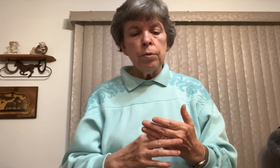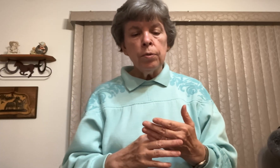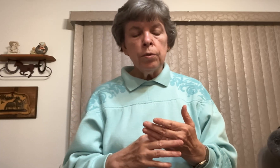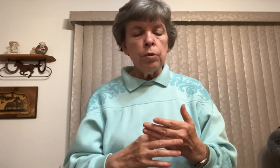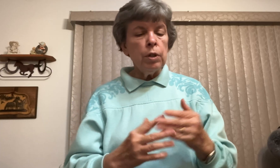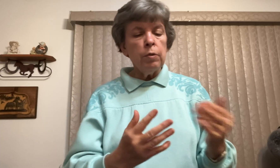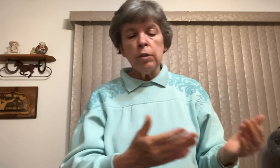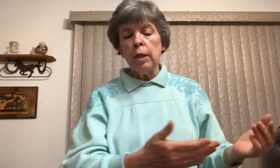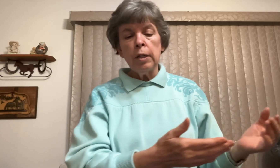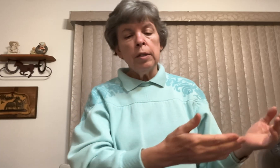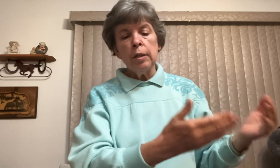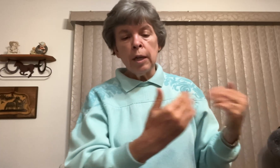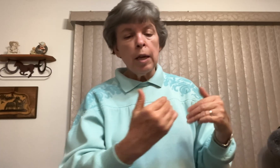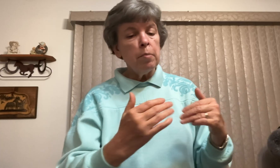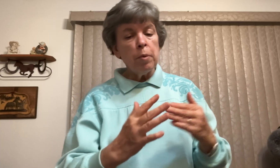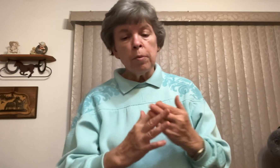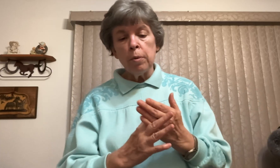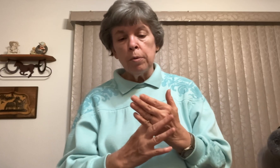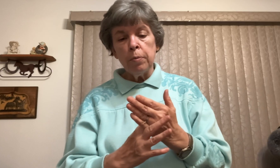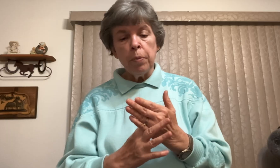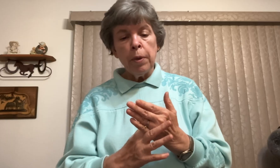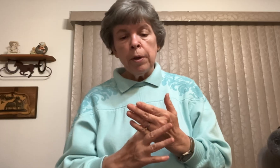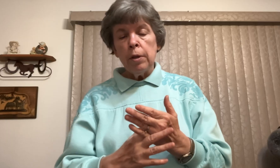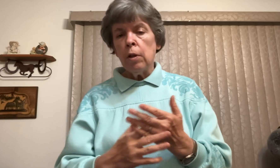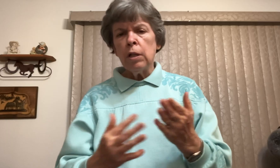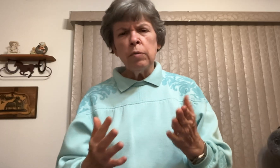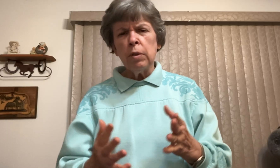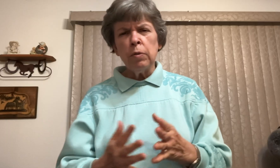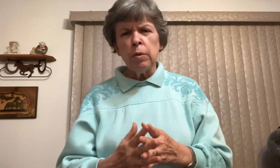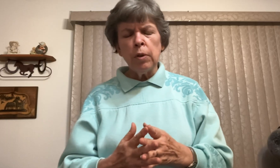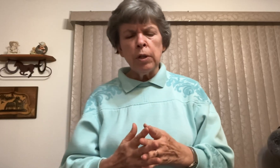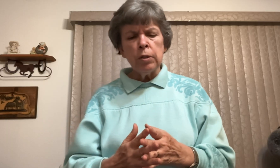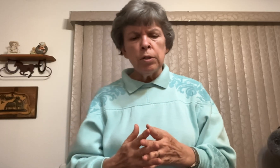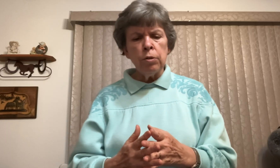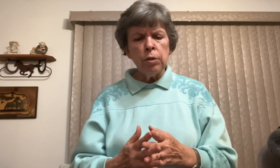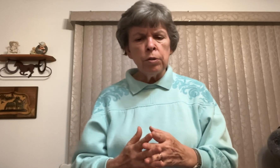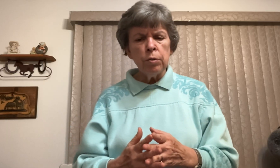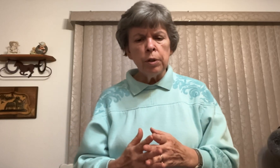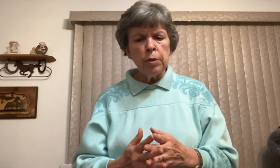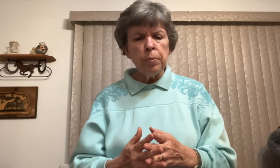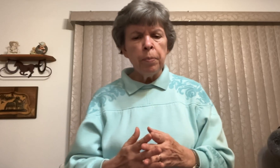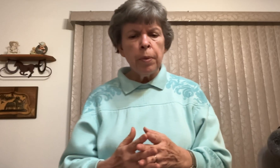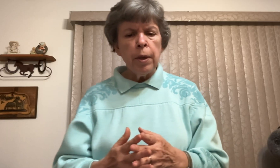You could even say came through. Lots of different things that you can do here.